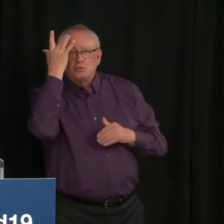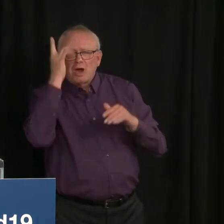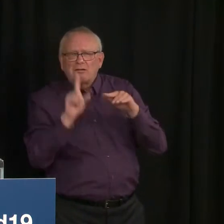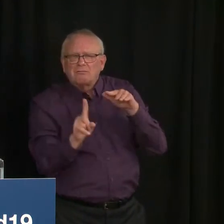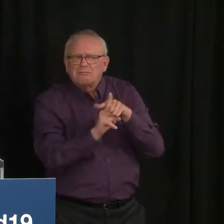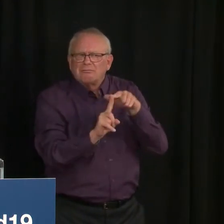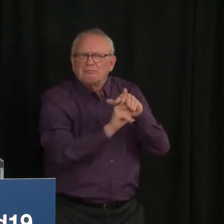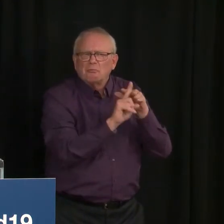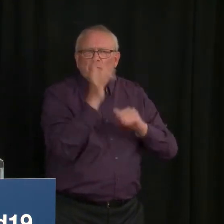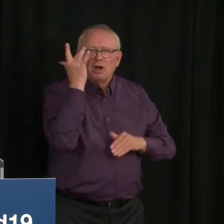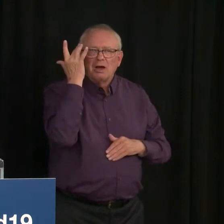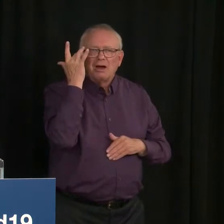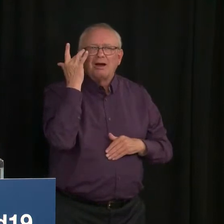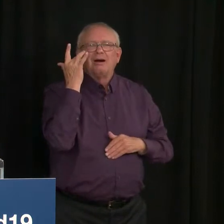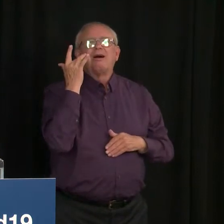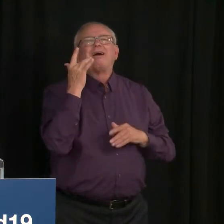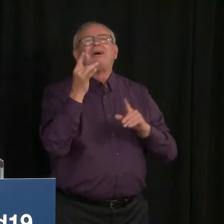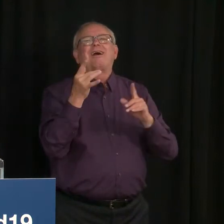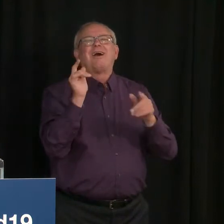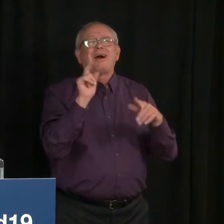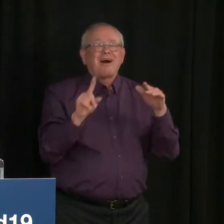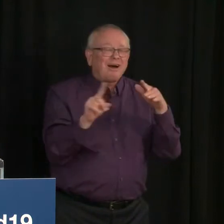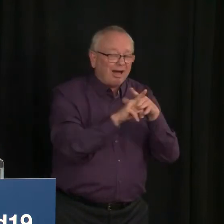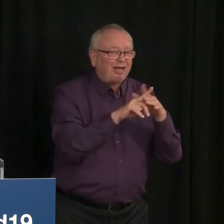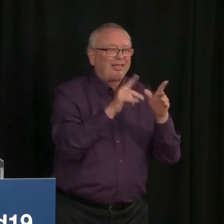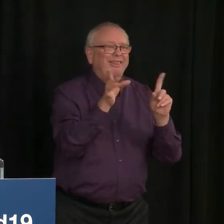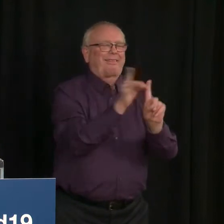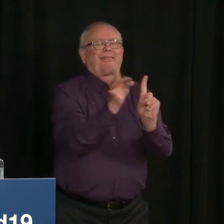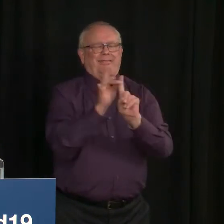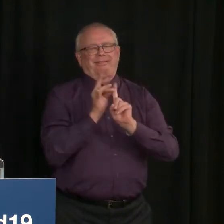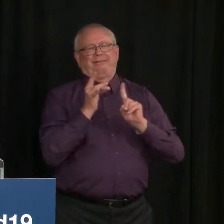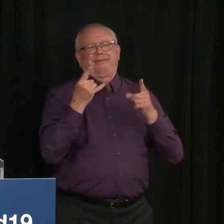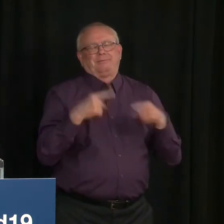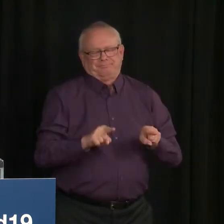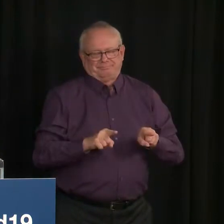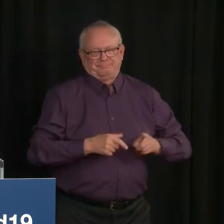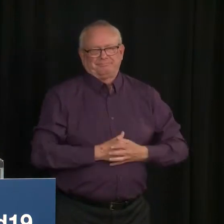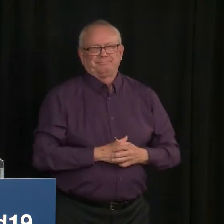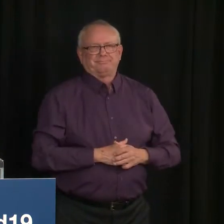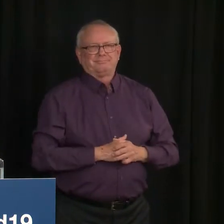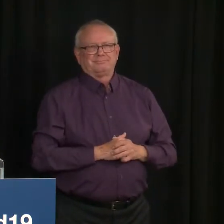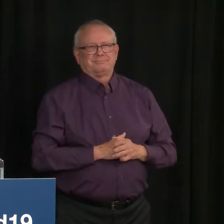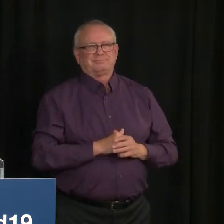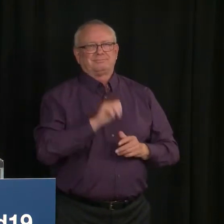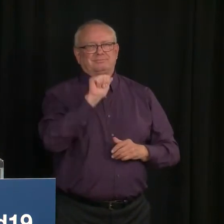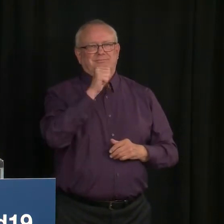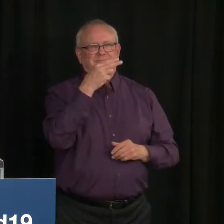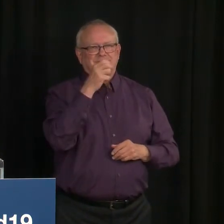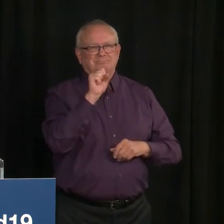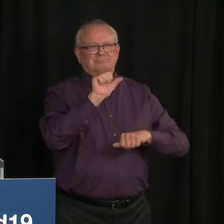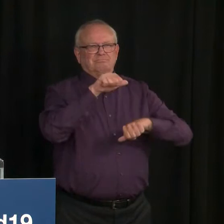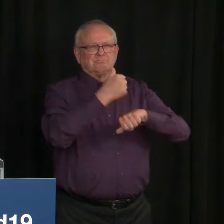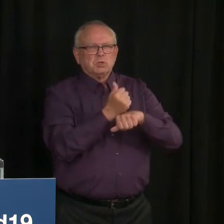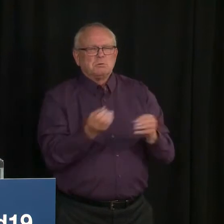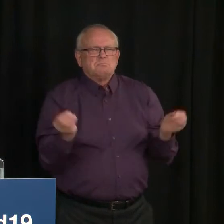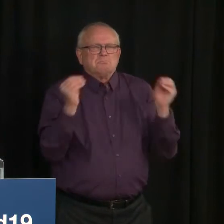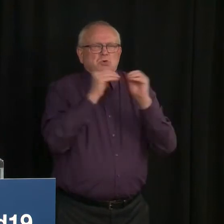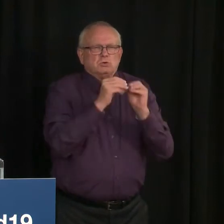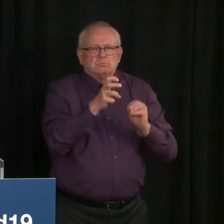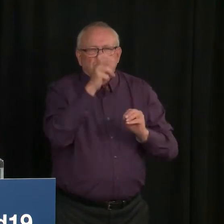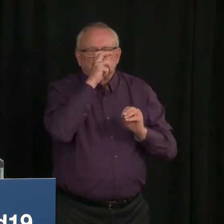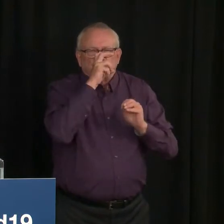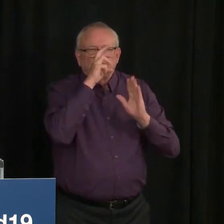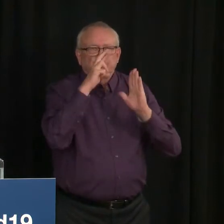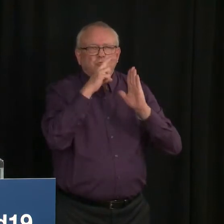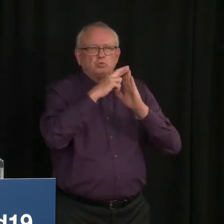AHS has implemented strict outbreak protocols to protect the health of everyone involved. The good news is that these protocols